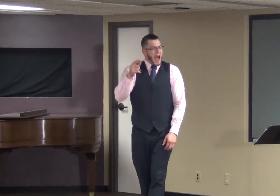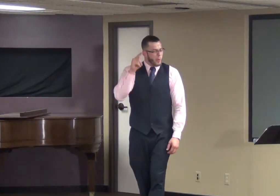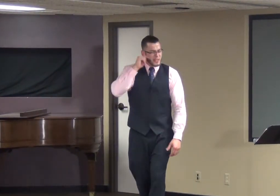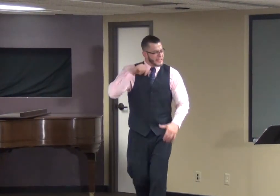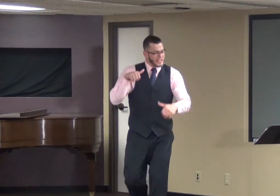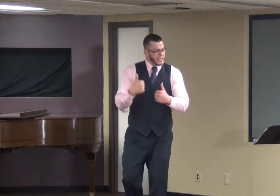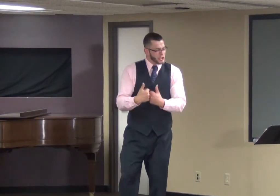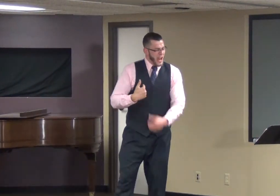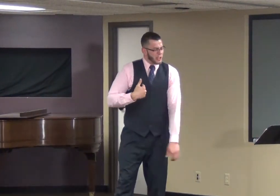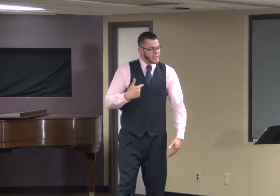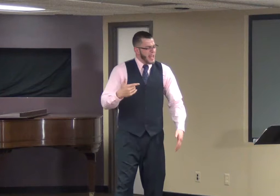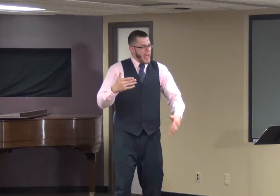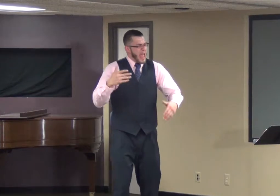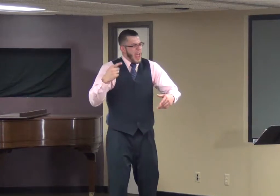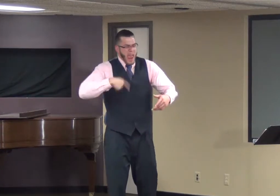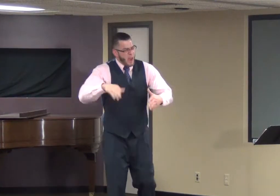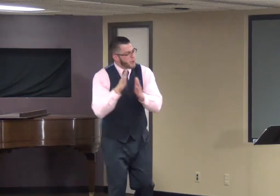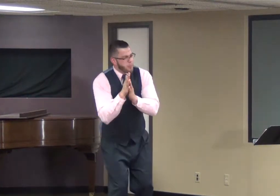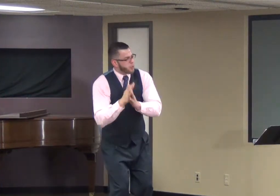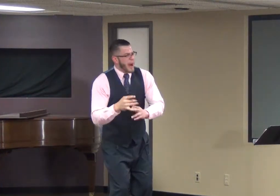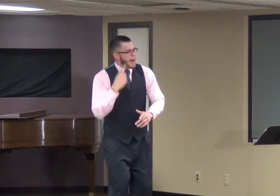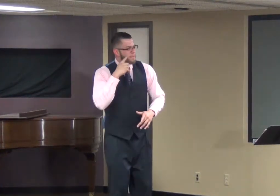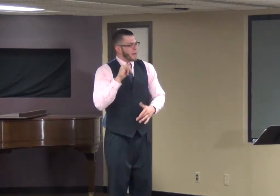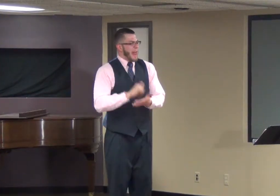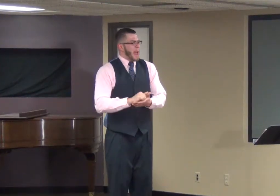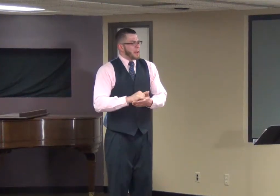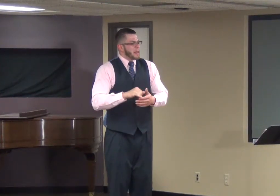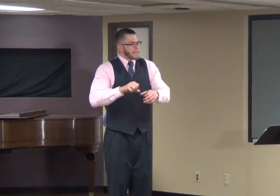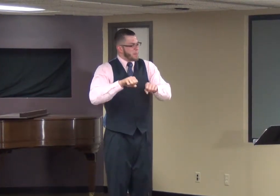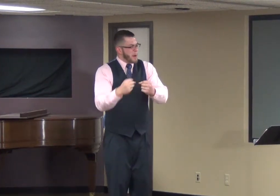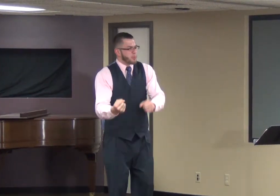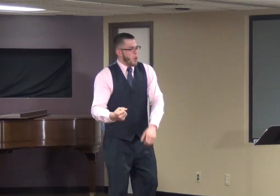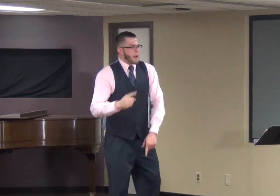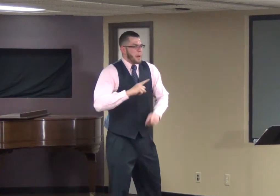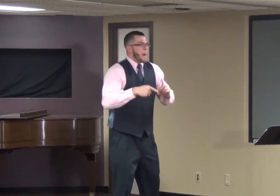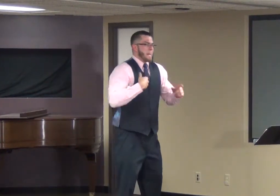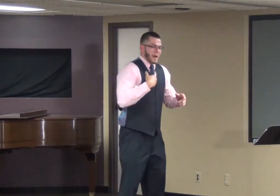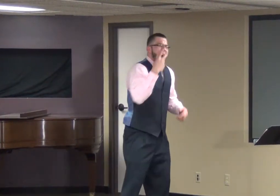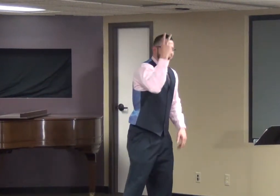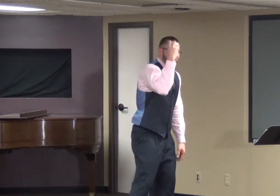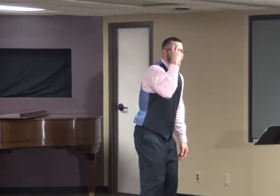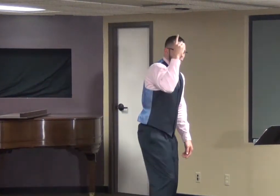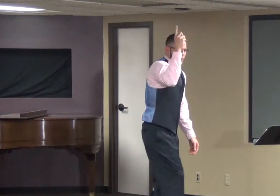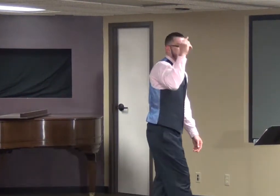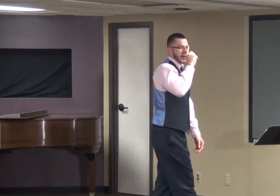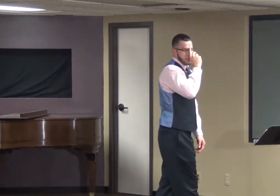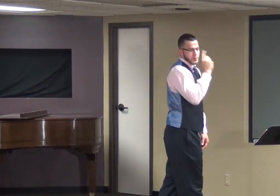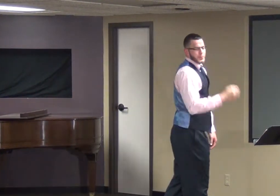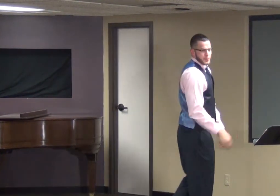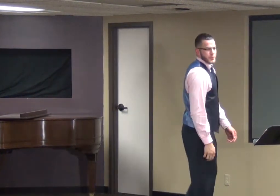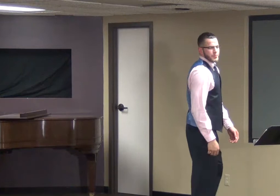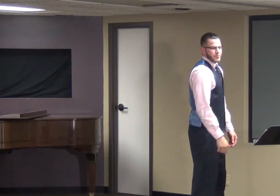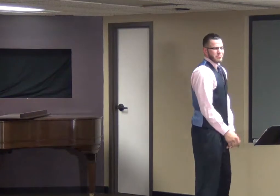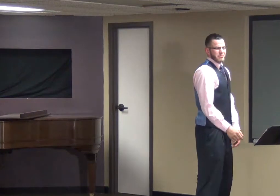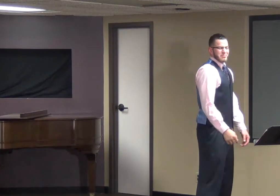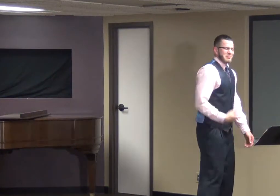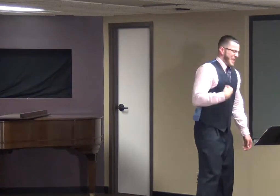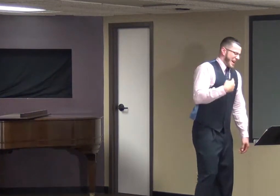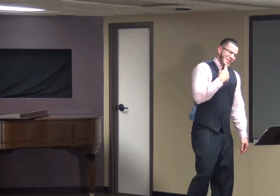I went to Teen Challenge and we prayed for that to be broken, but I doubted him. I said,